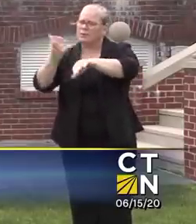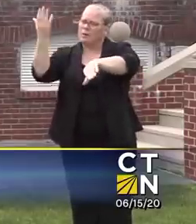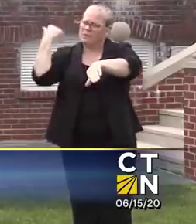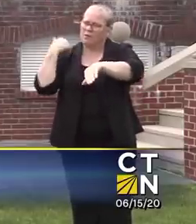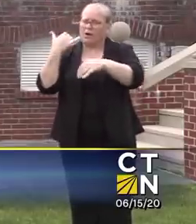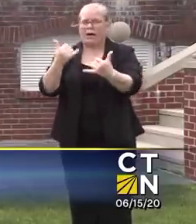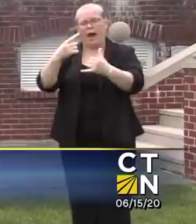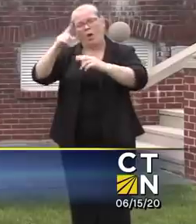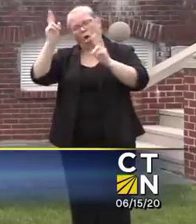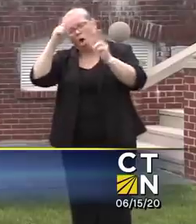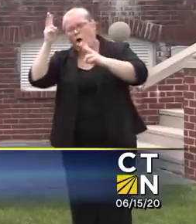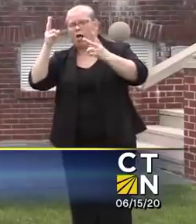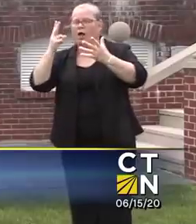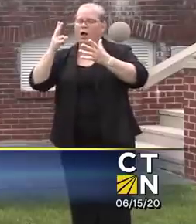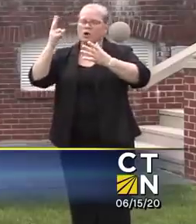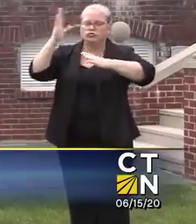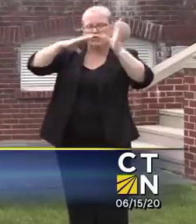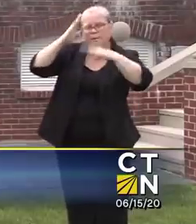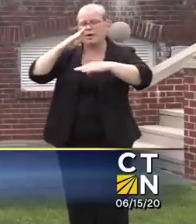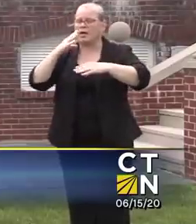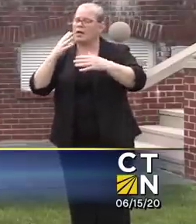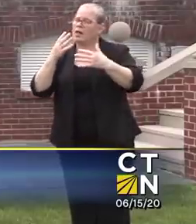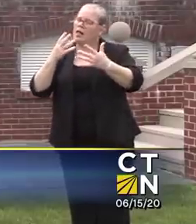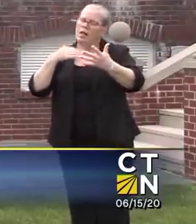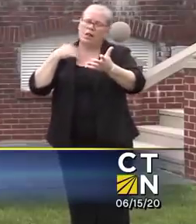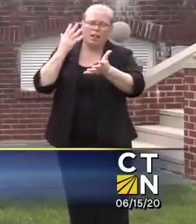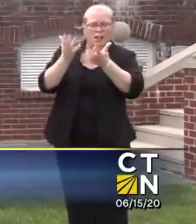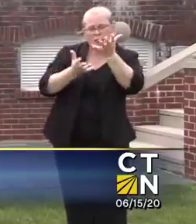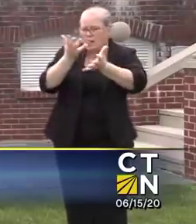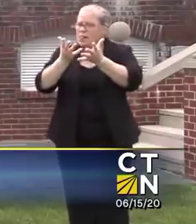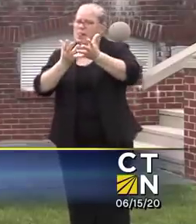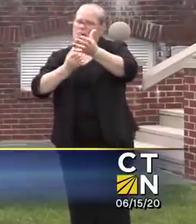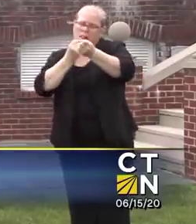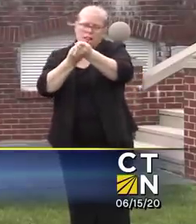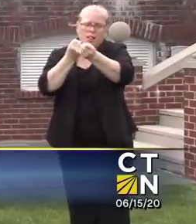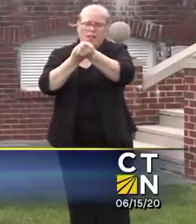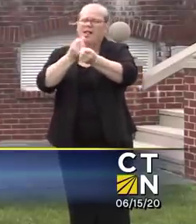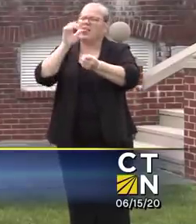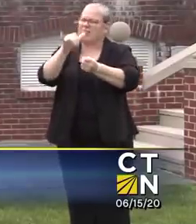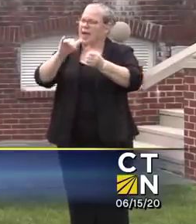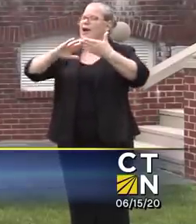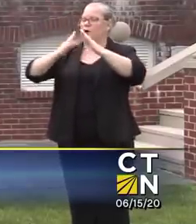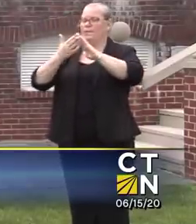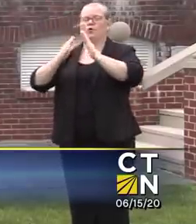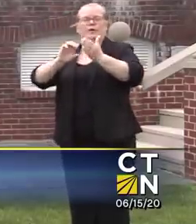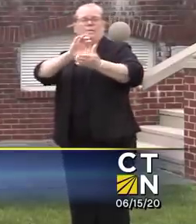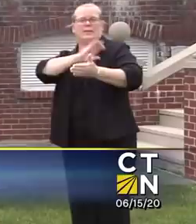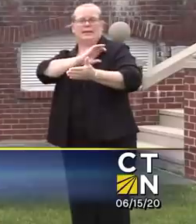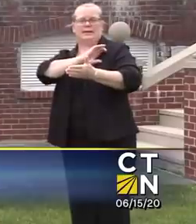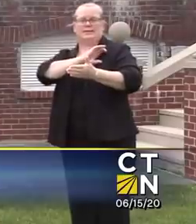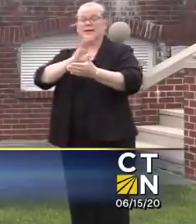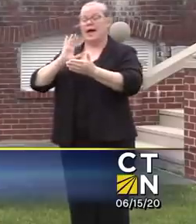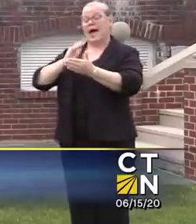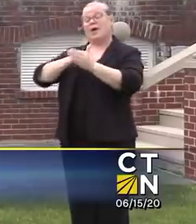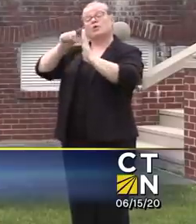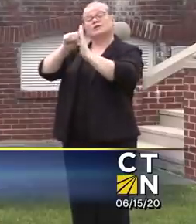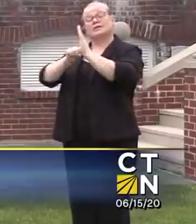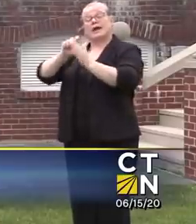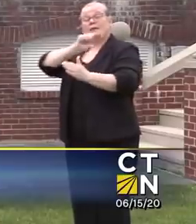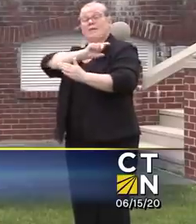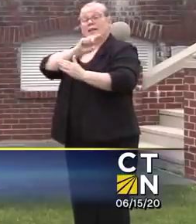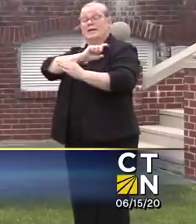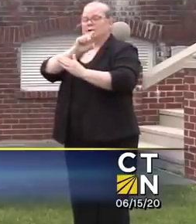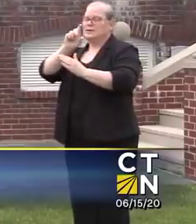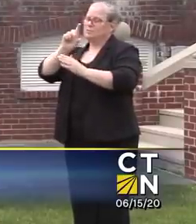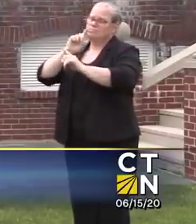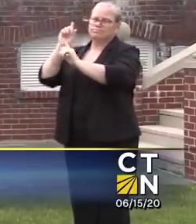right. That's what I mean in terms of a liaison and community. We're directing our state police to make sure they have a community